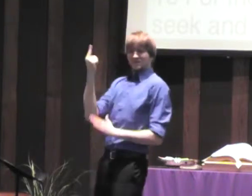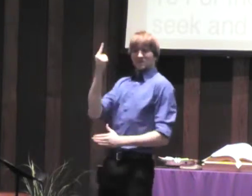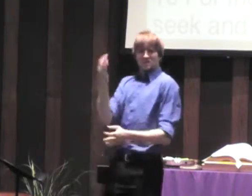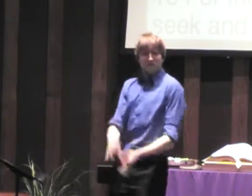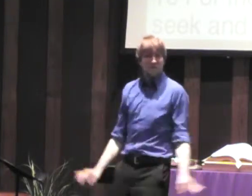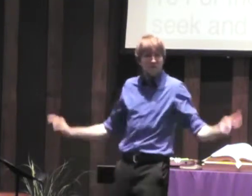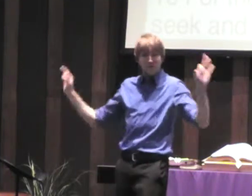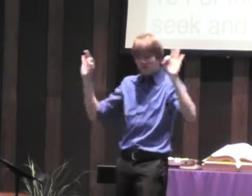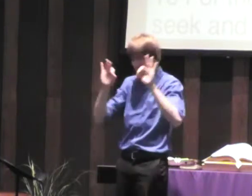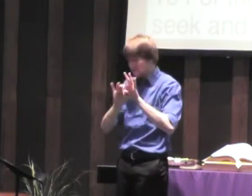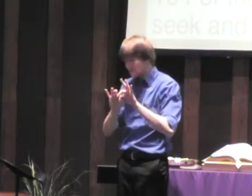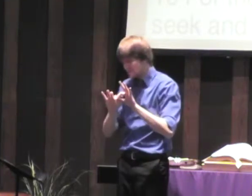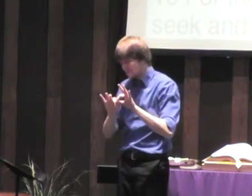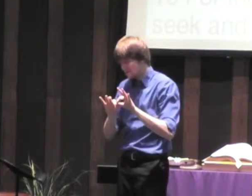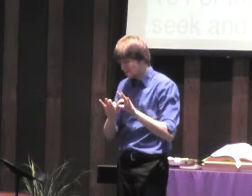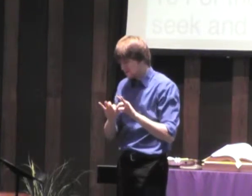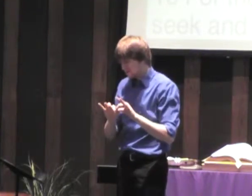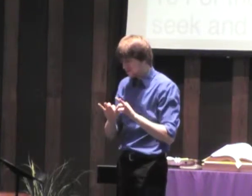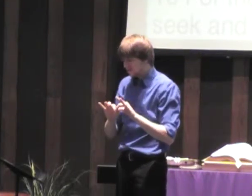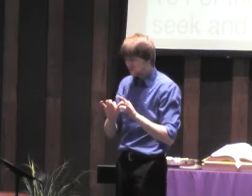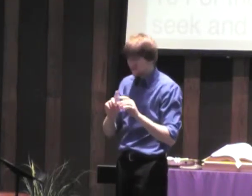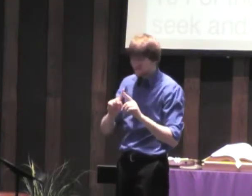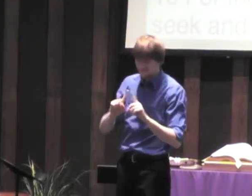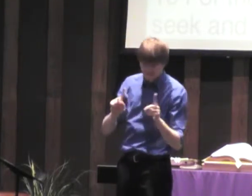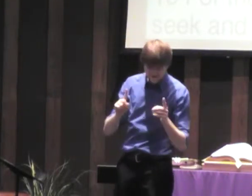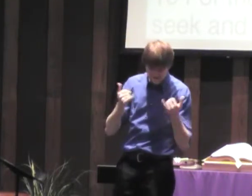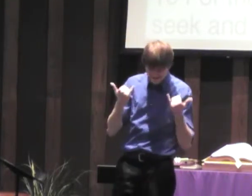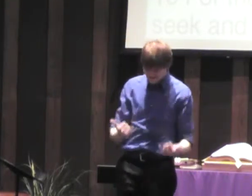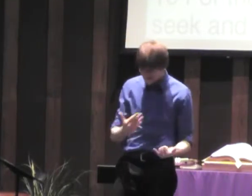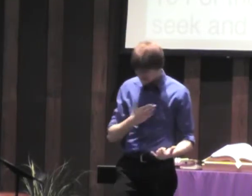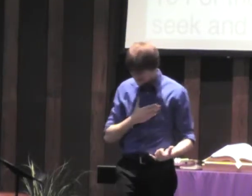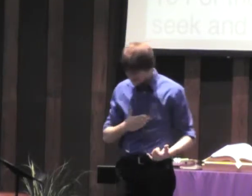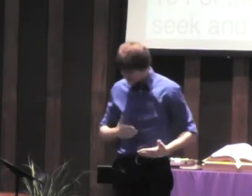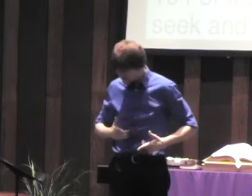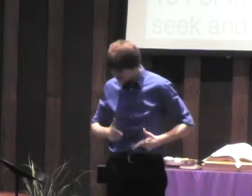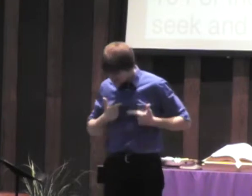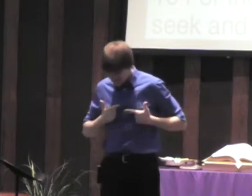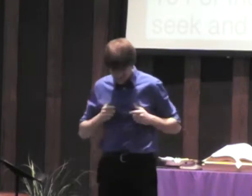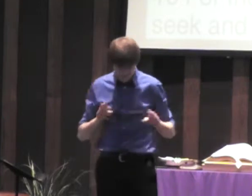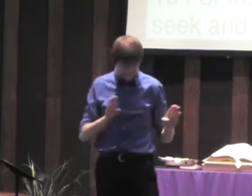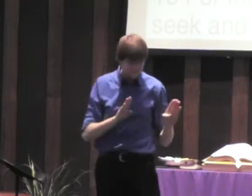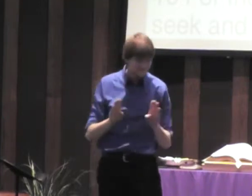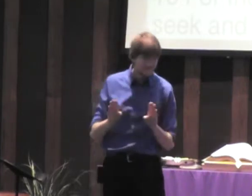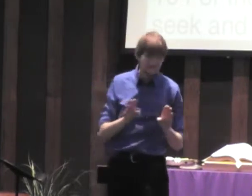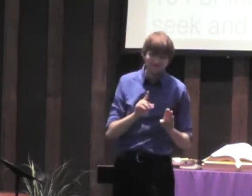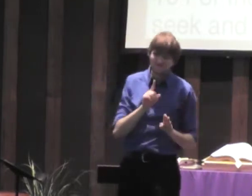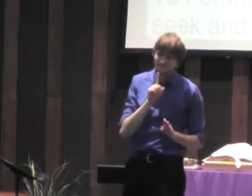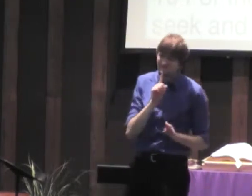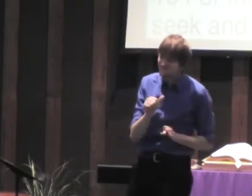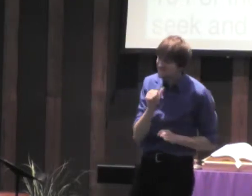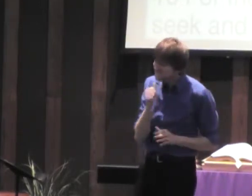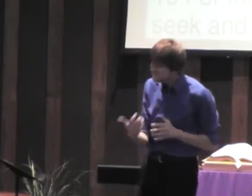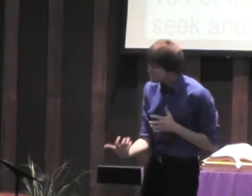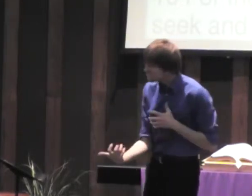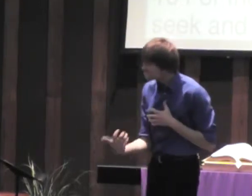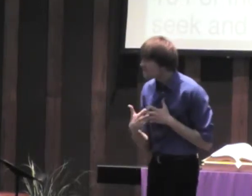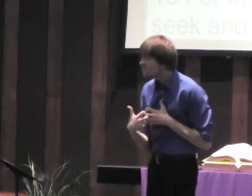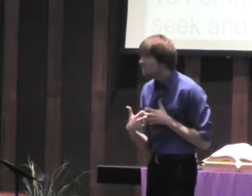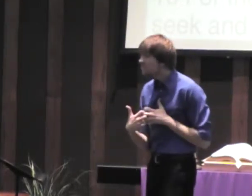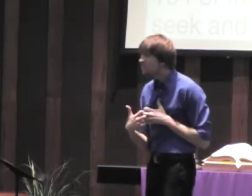I was going to become someone important. But now, my life and the things that